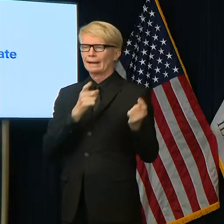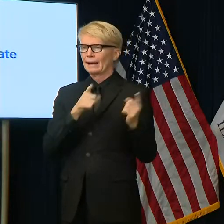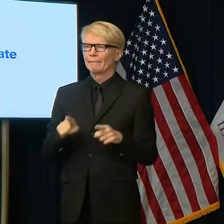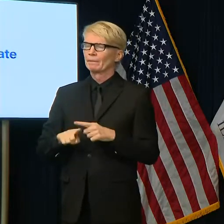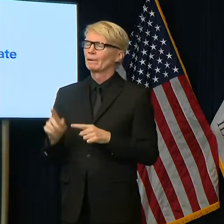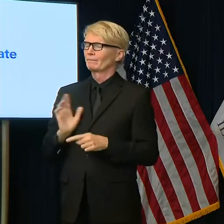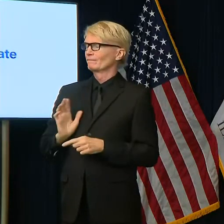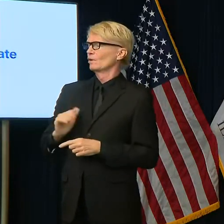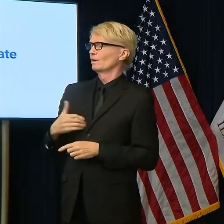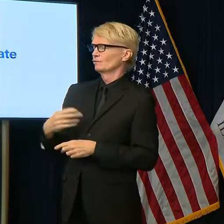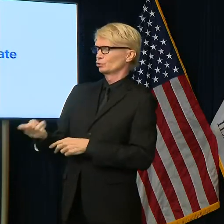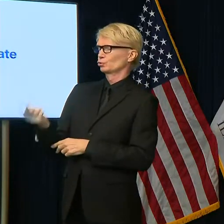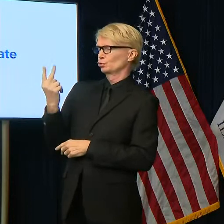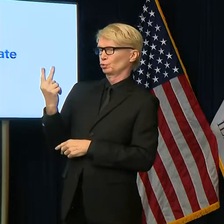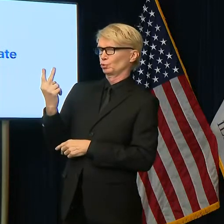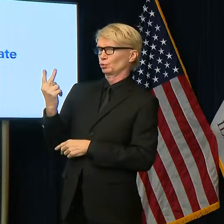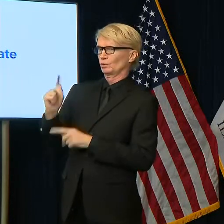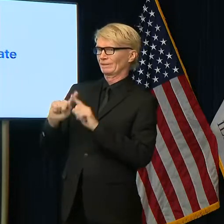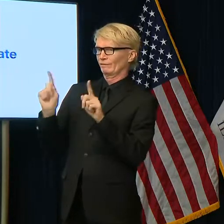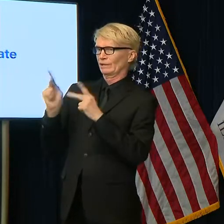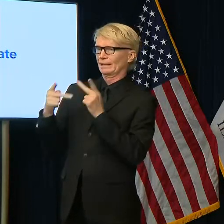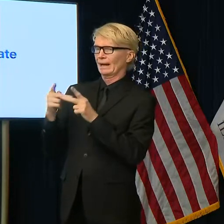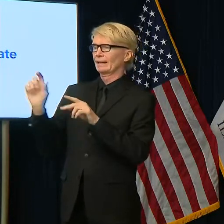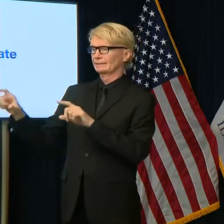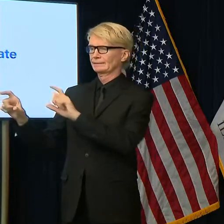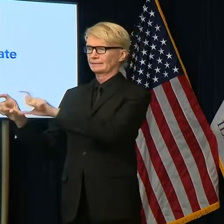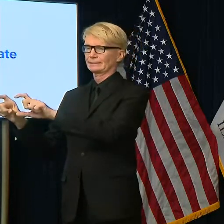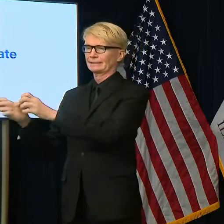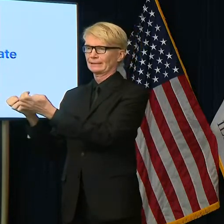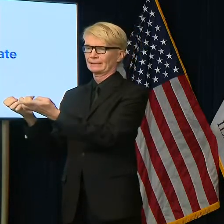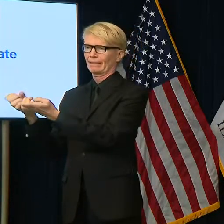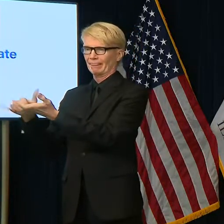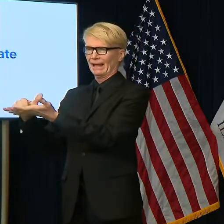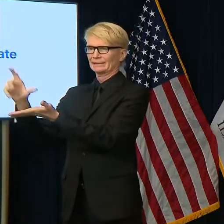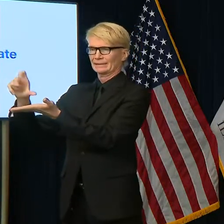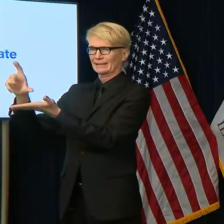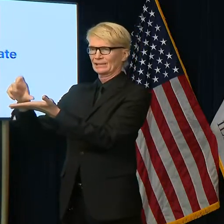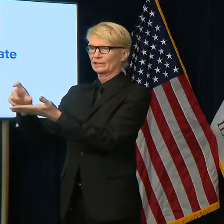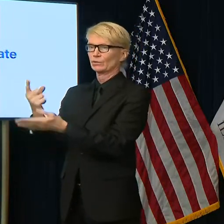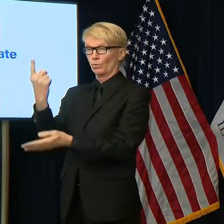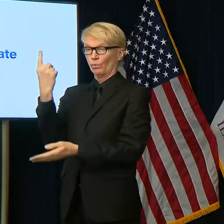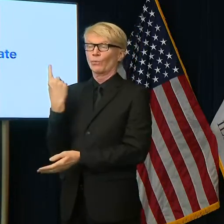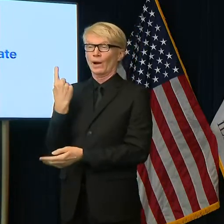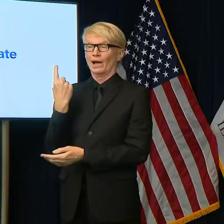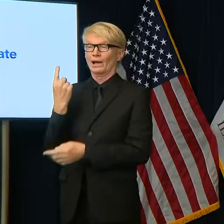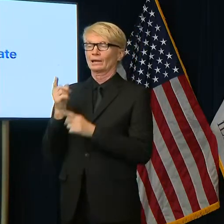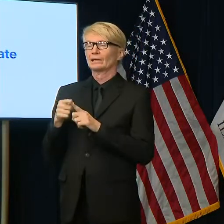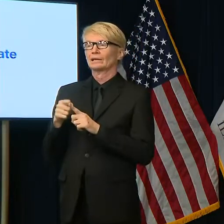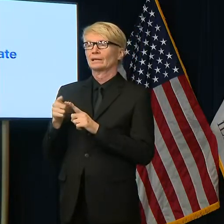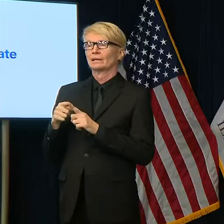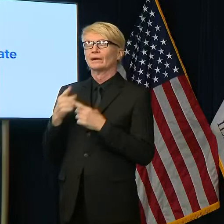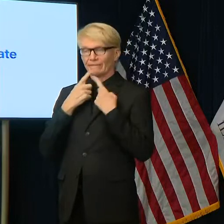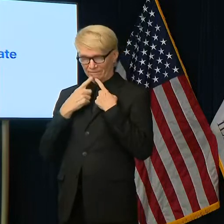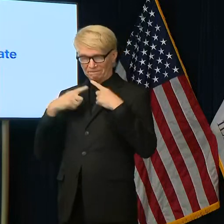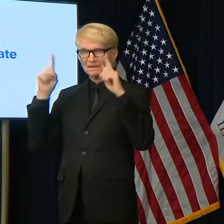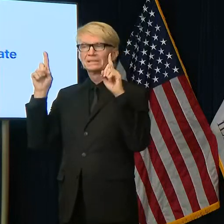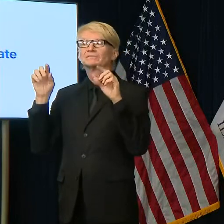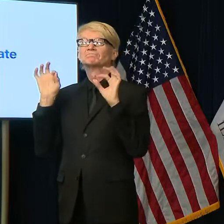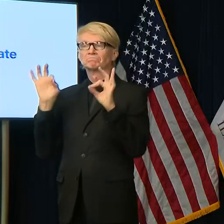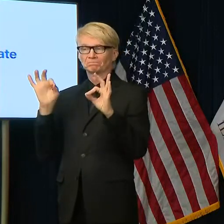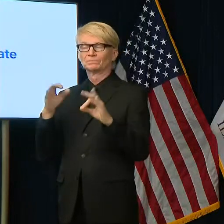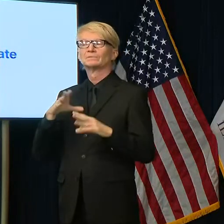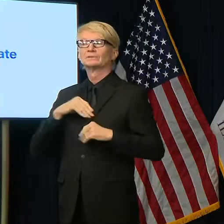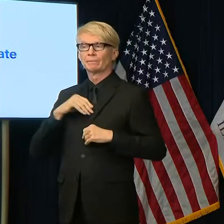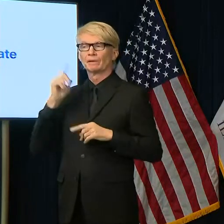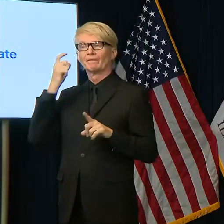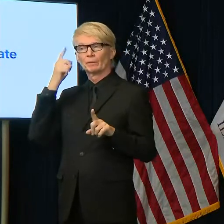of hand sanitizers that were on site, types of hand sanitizers, one that was the effective kind and one that was